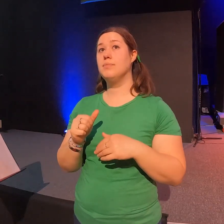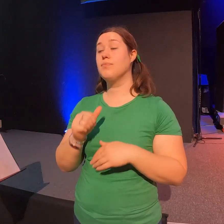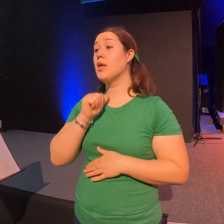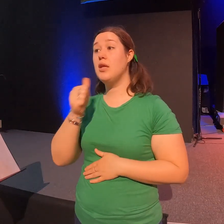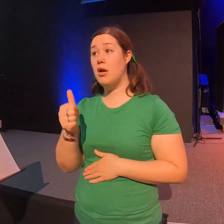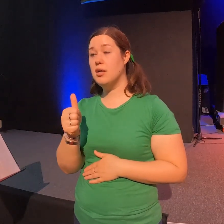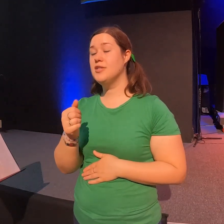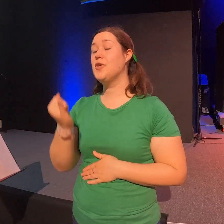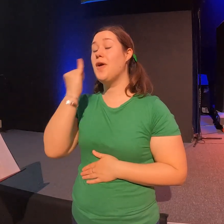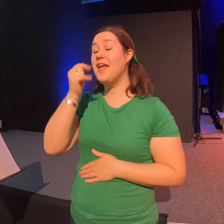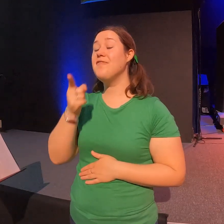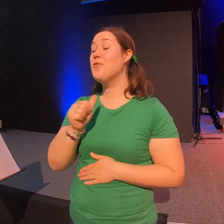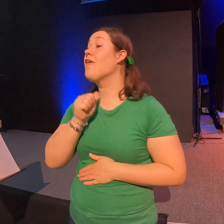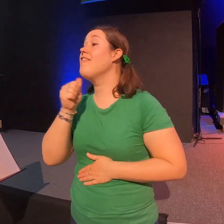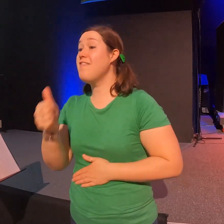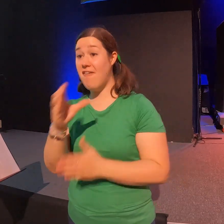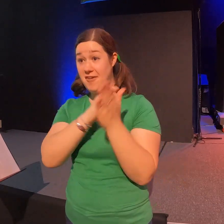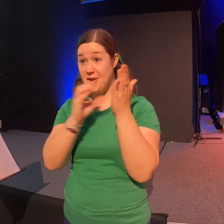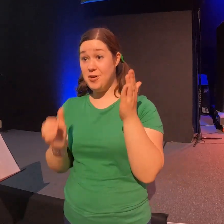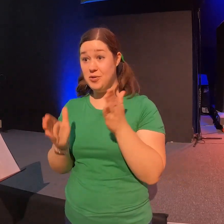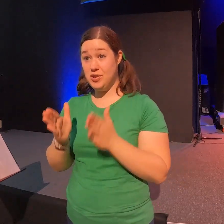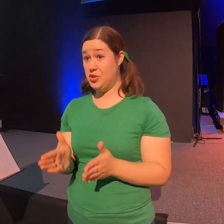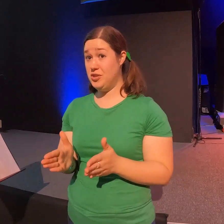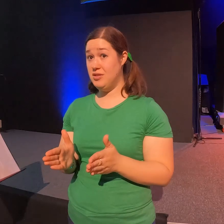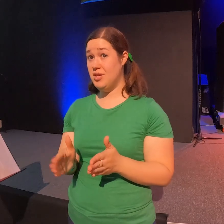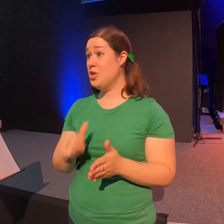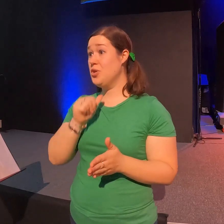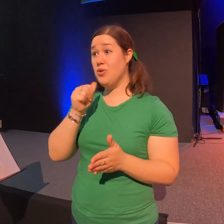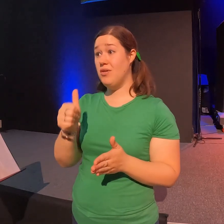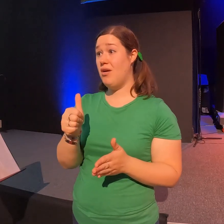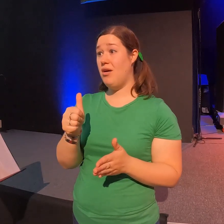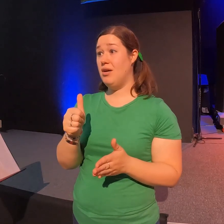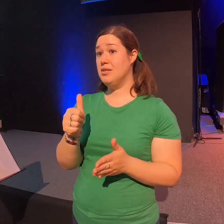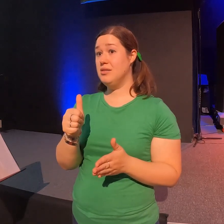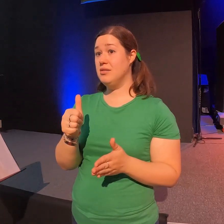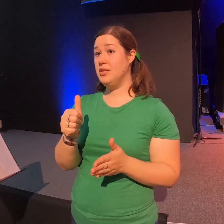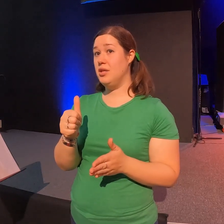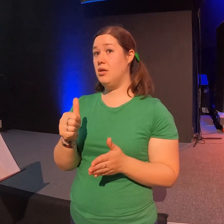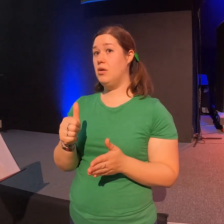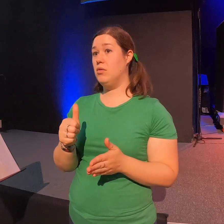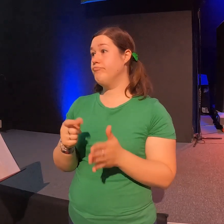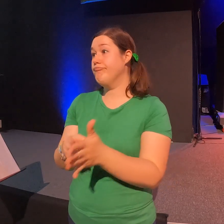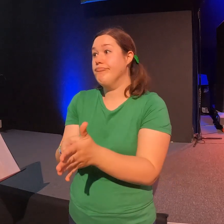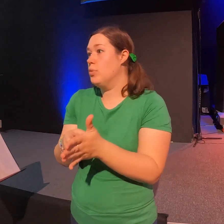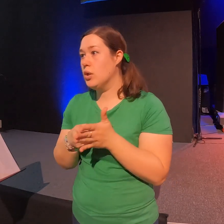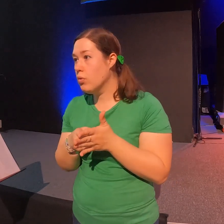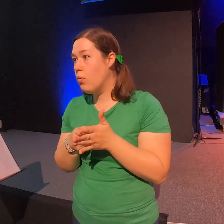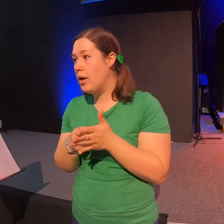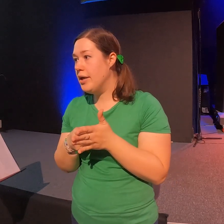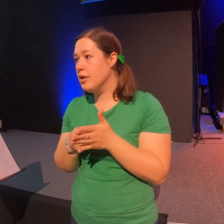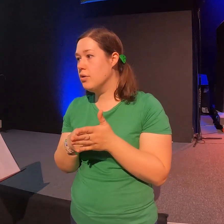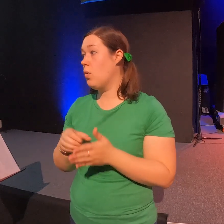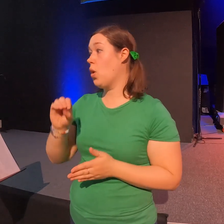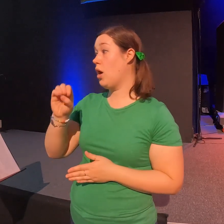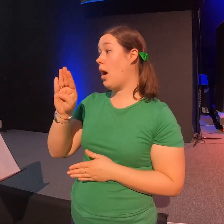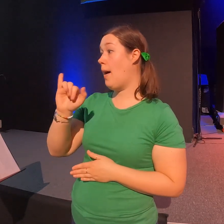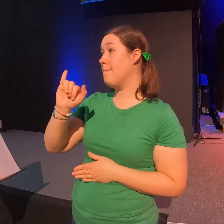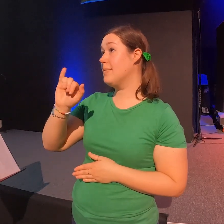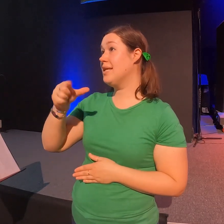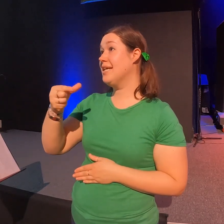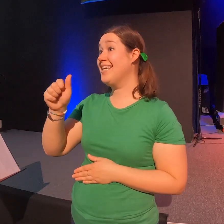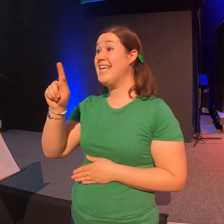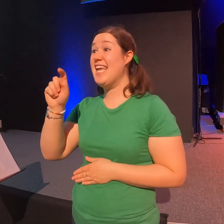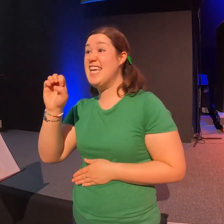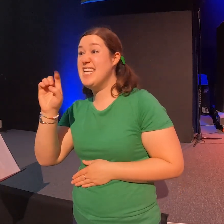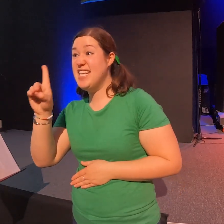not obligated to go to church. And if you're in that category today, welcome. You are always here. And I imagine you're going to